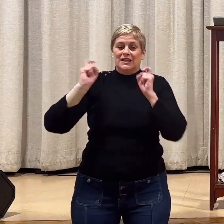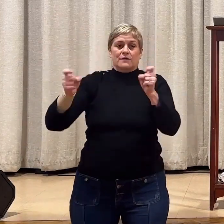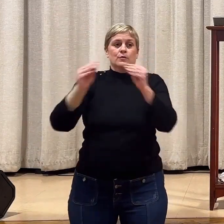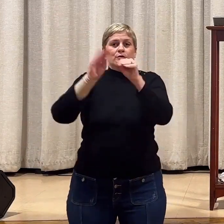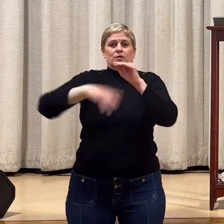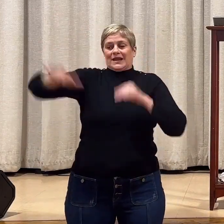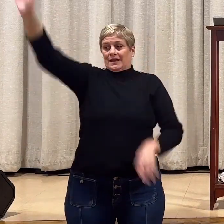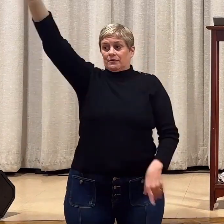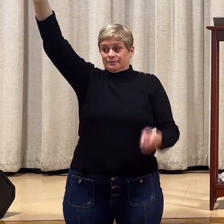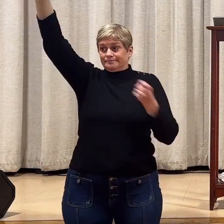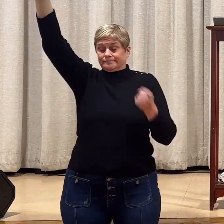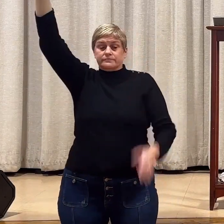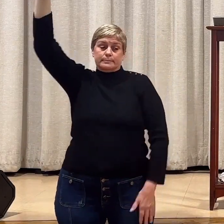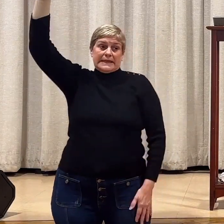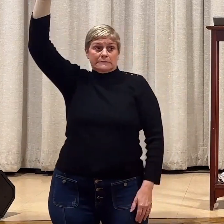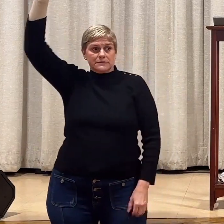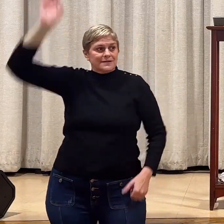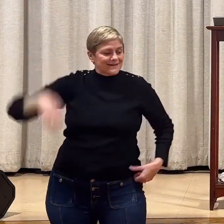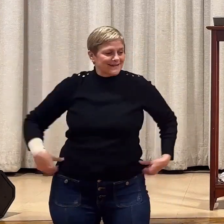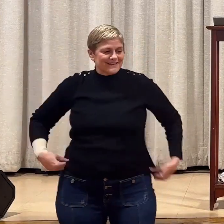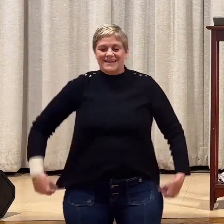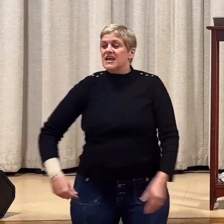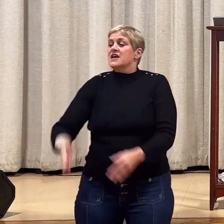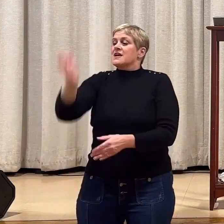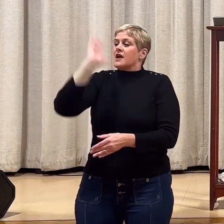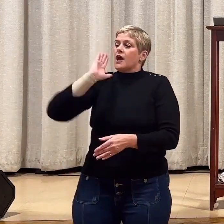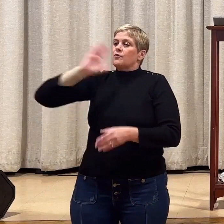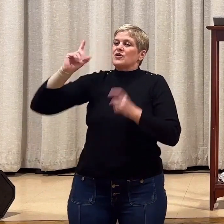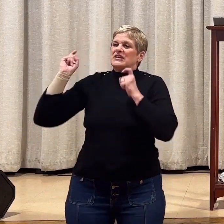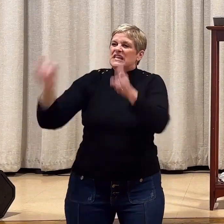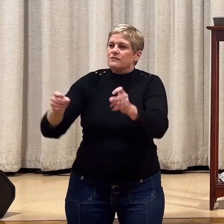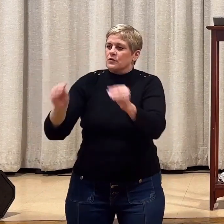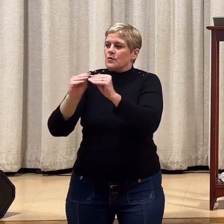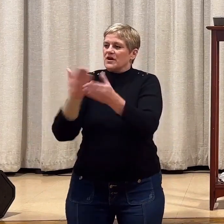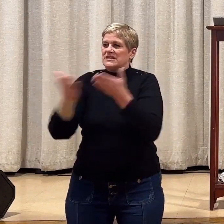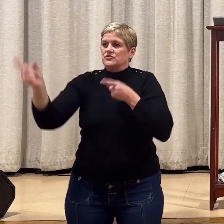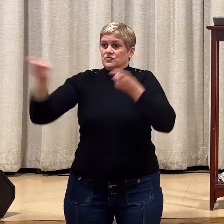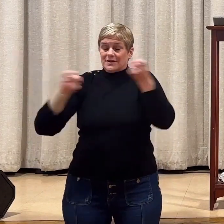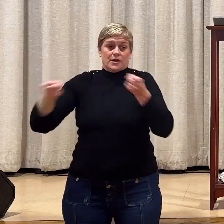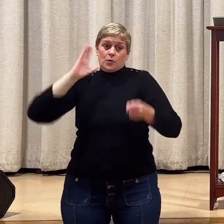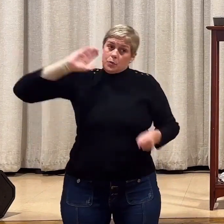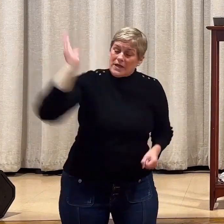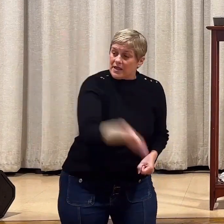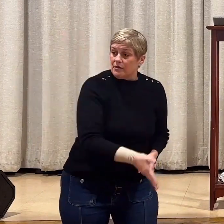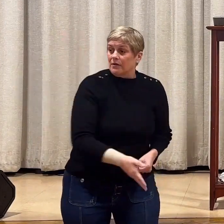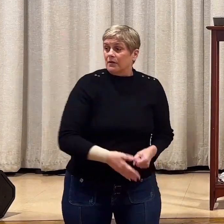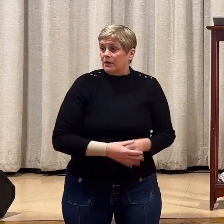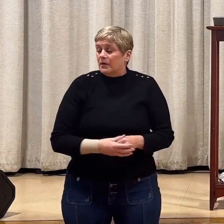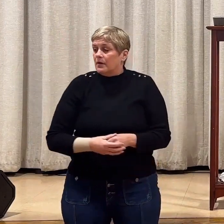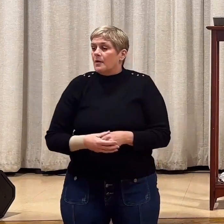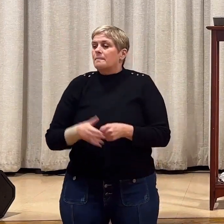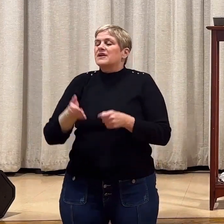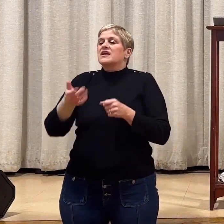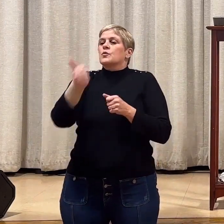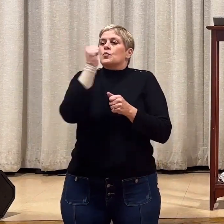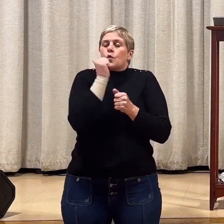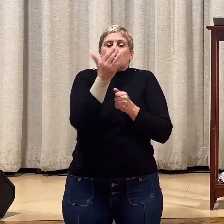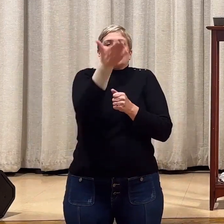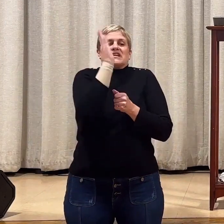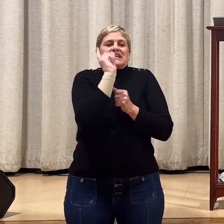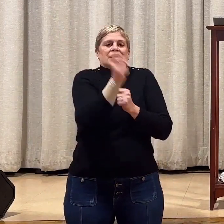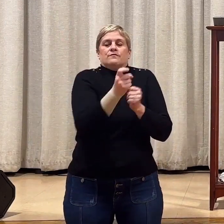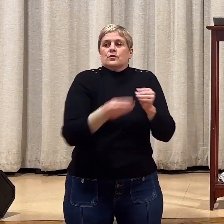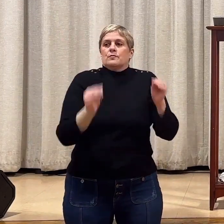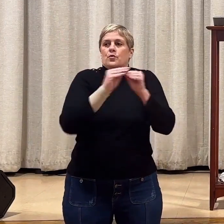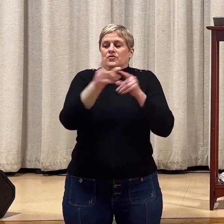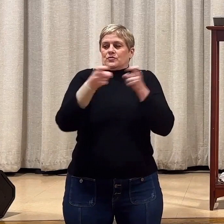than you can handle? Or feel like you've been? See, God will give you more than you can handle. But he won't give you more than you can handle